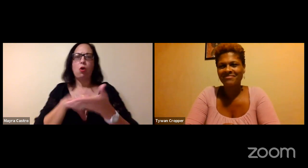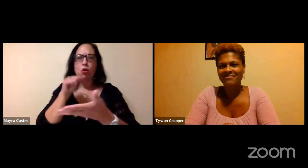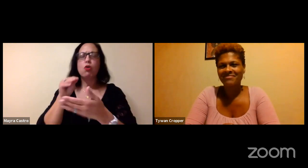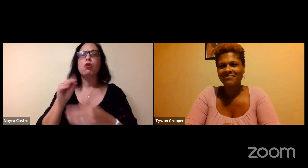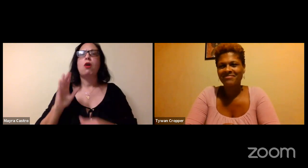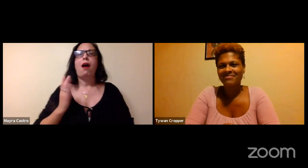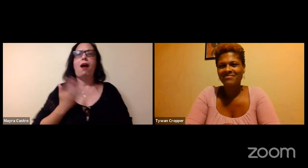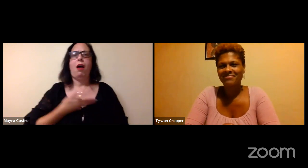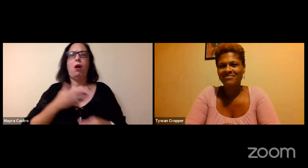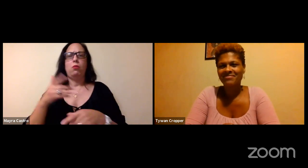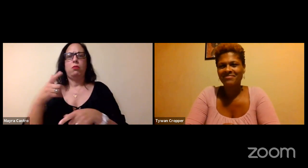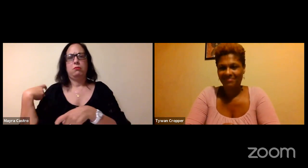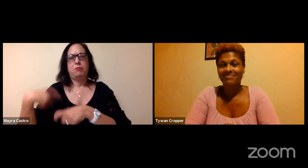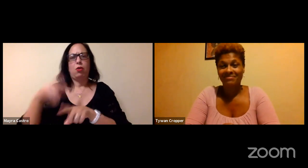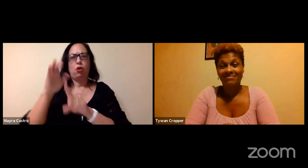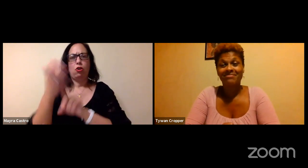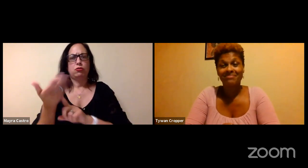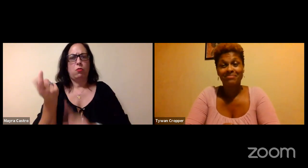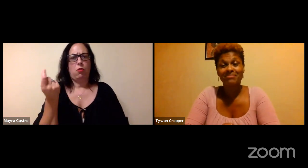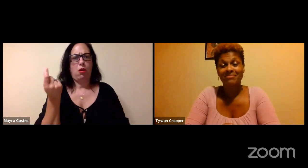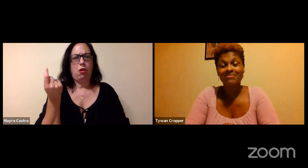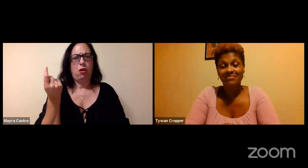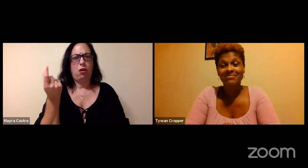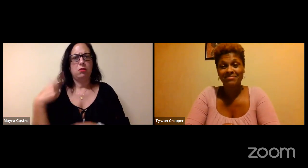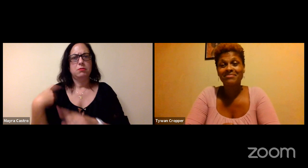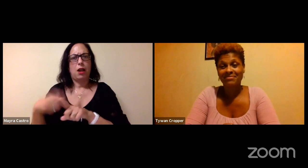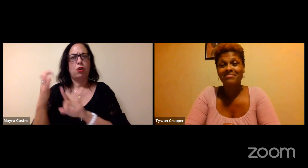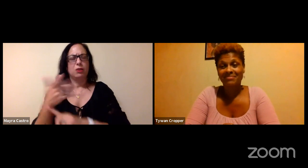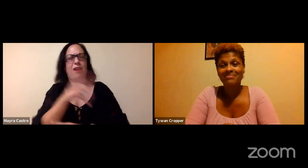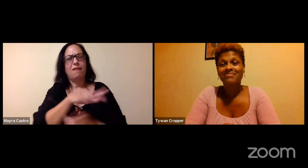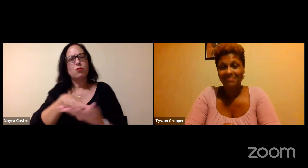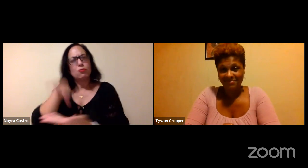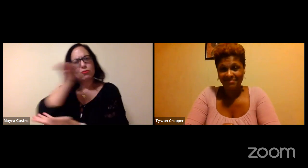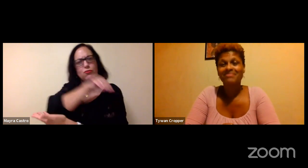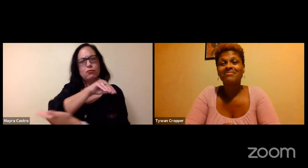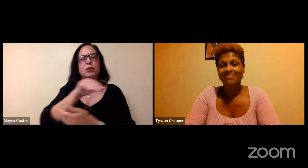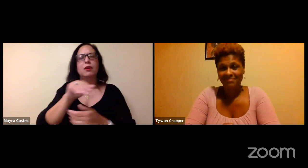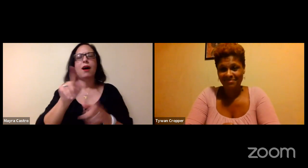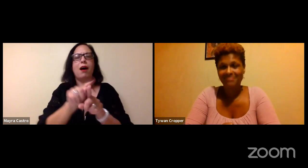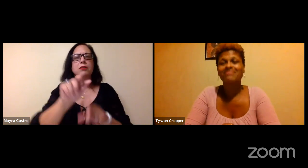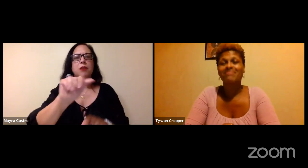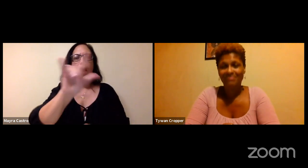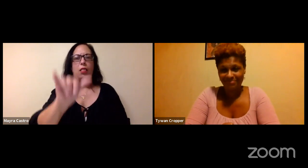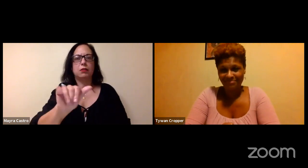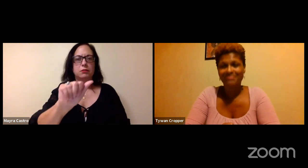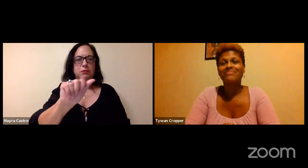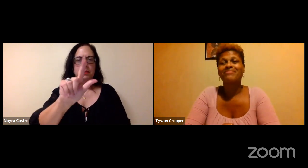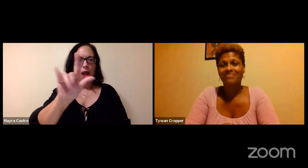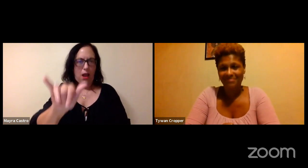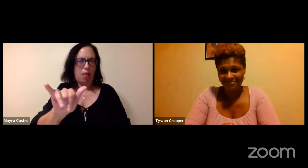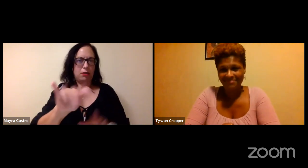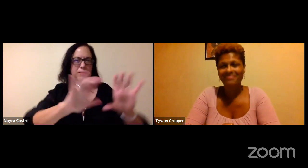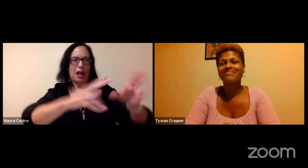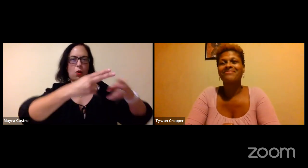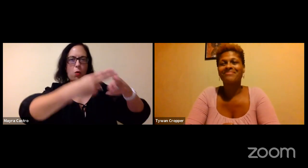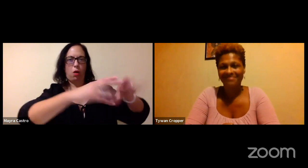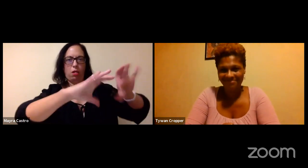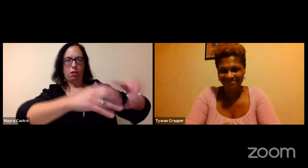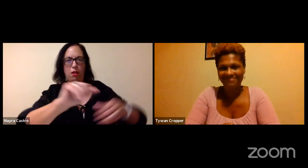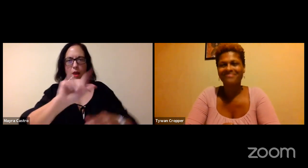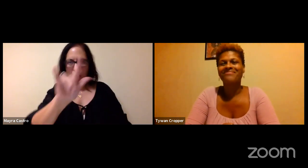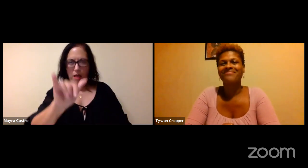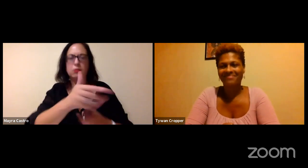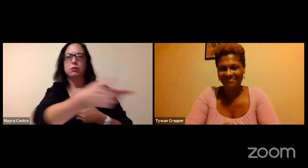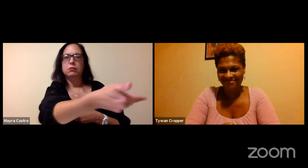color. It's important that other individuals, white individuals, learn about